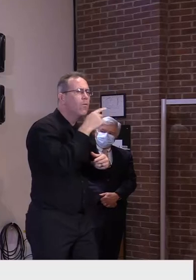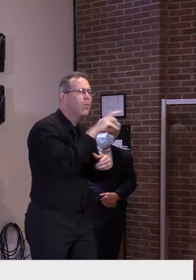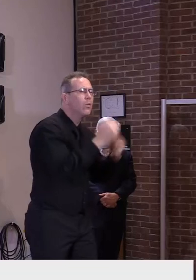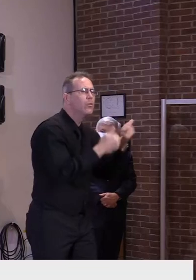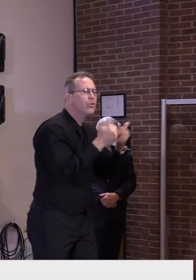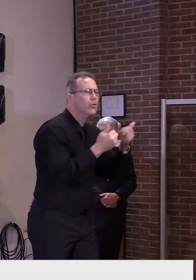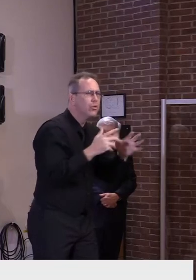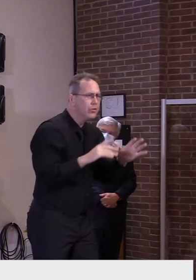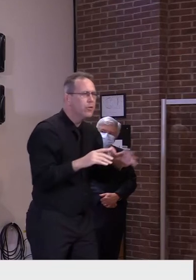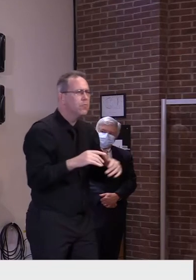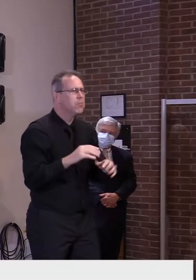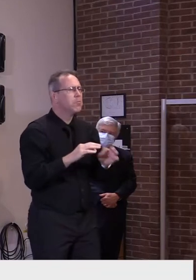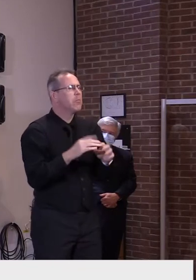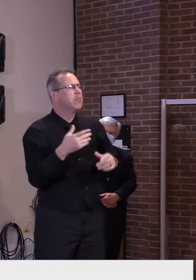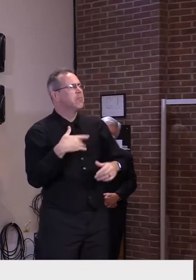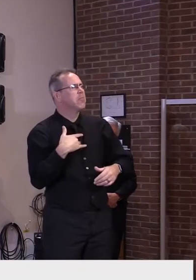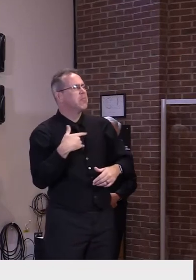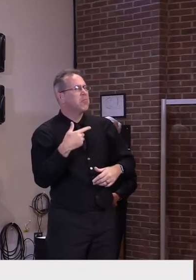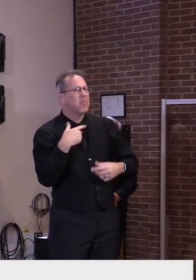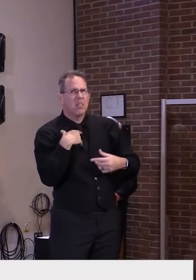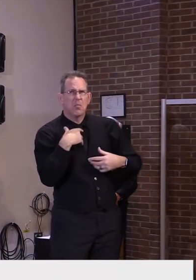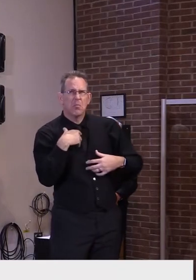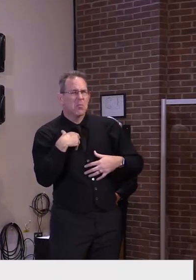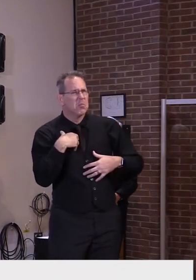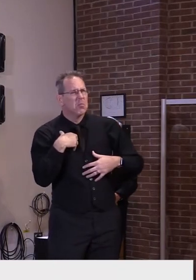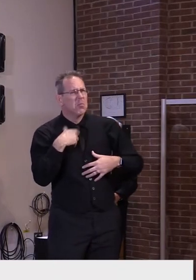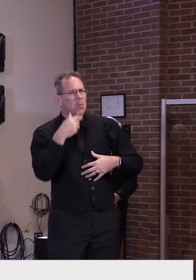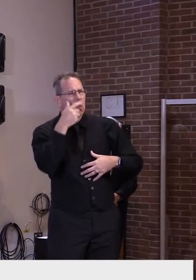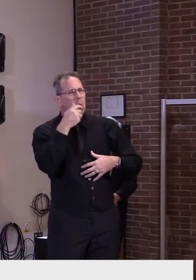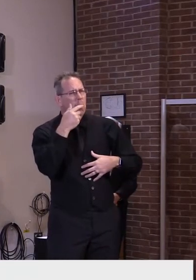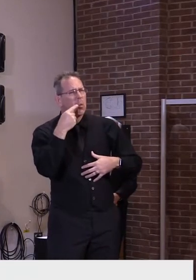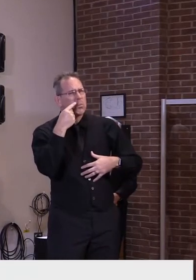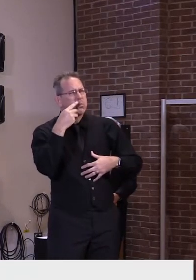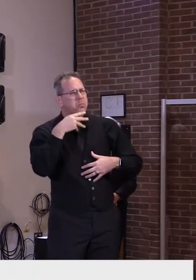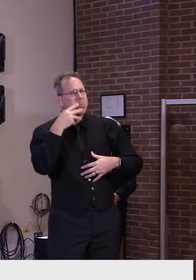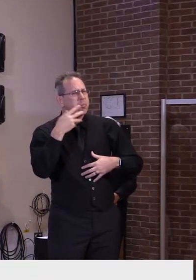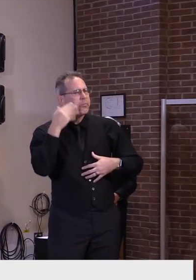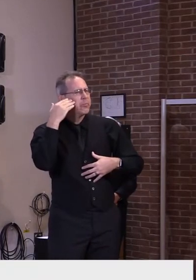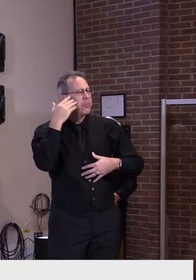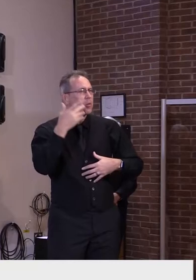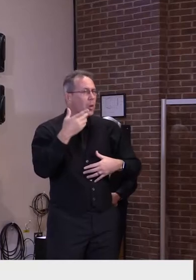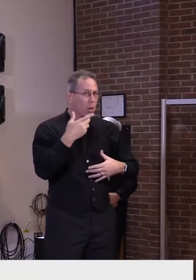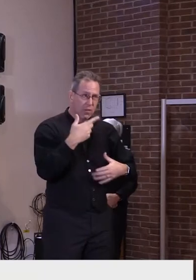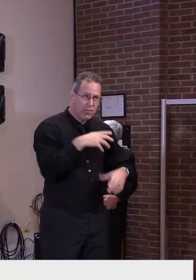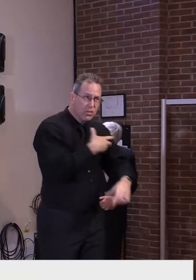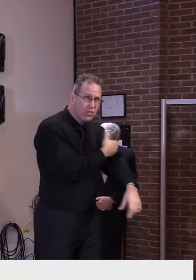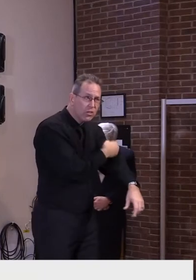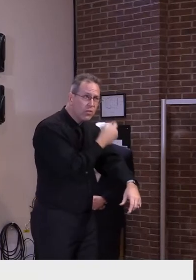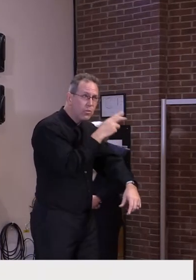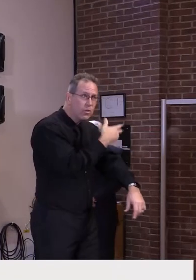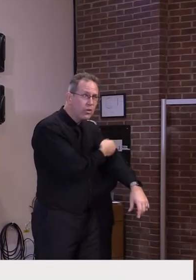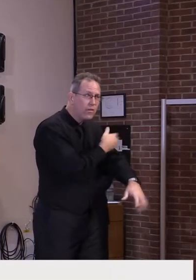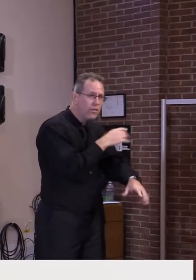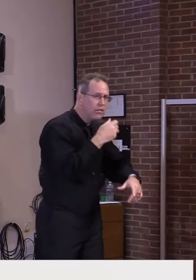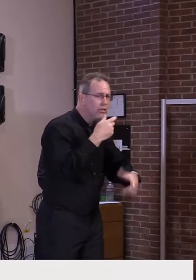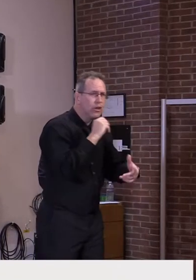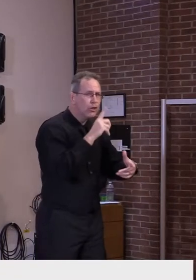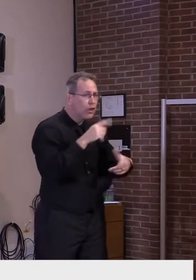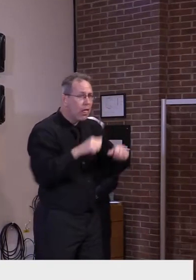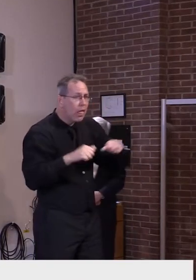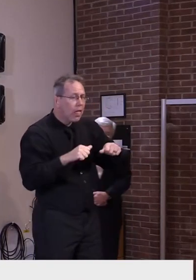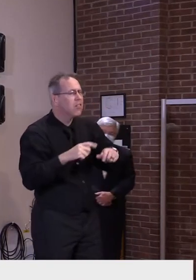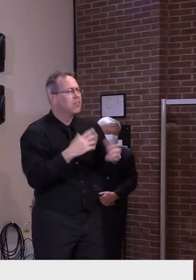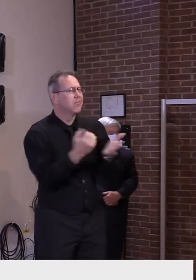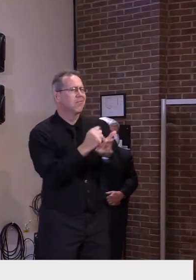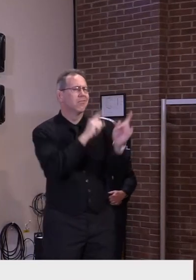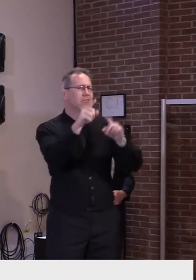common cold, whether you're vaccinated or not, you should probably get yourself tested either through our site or through the antigen